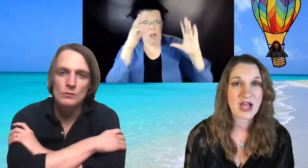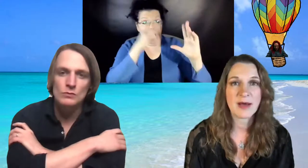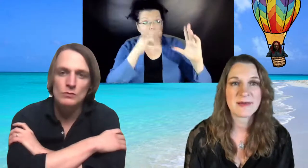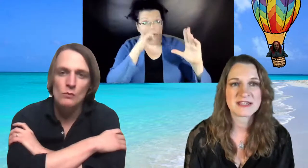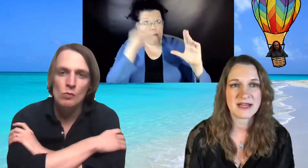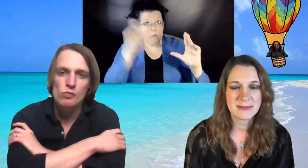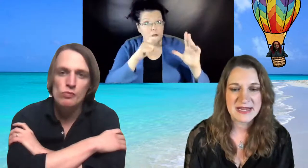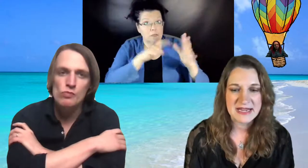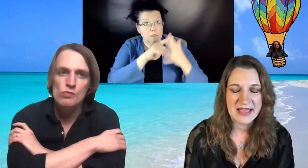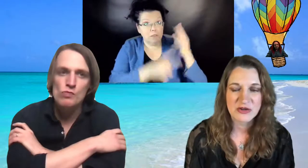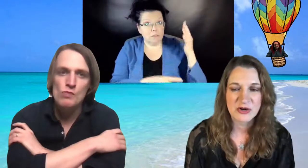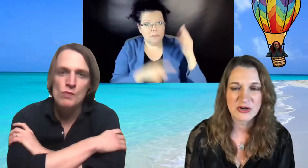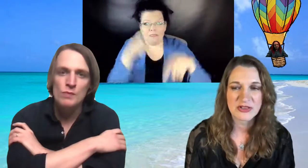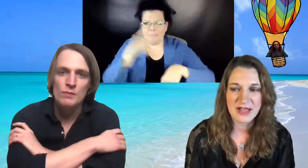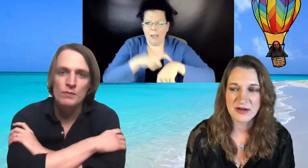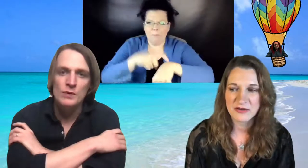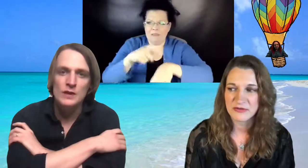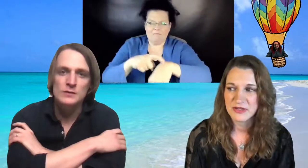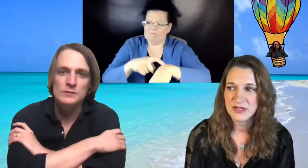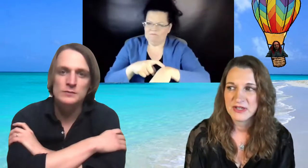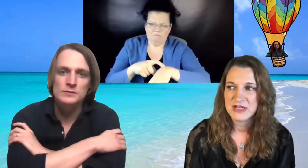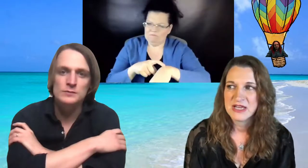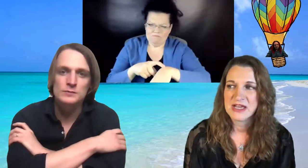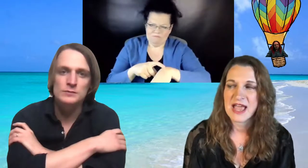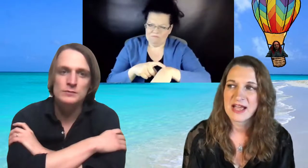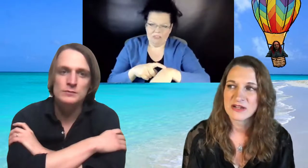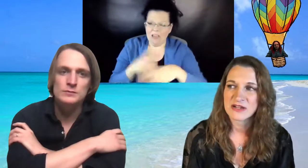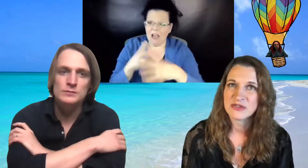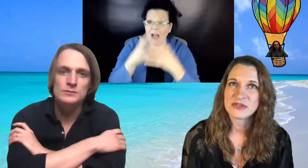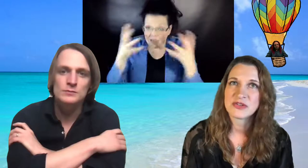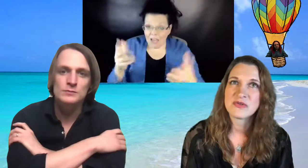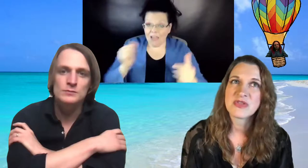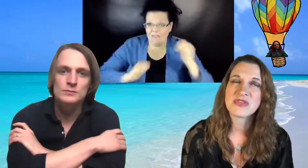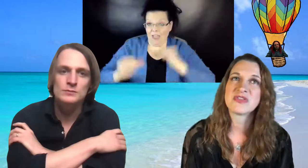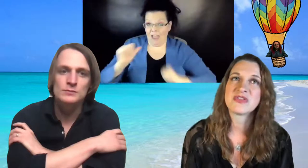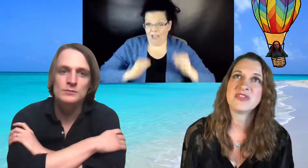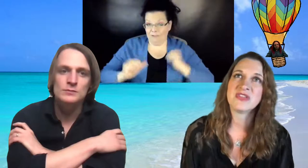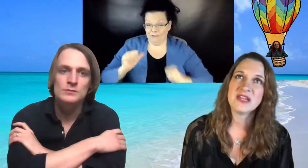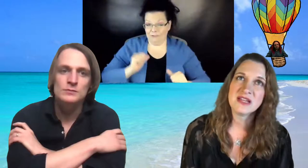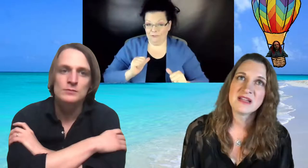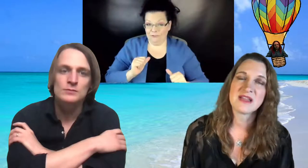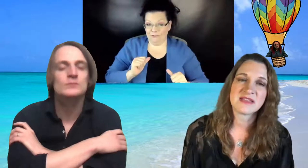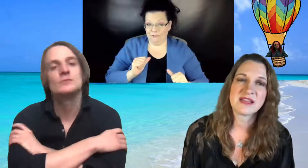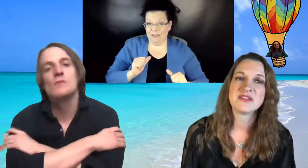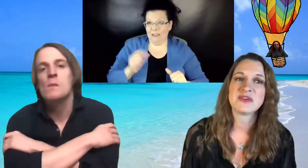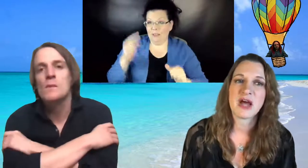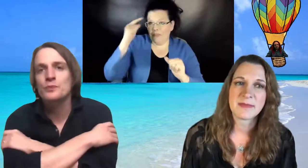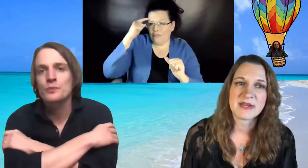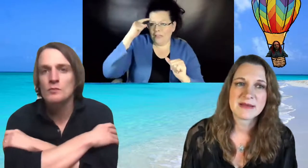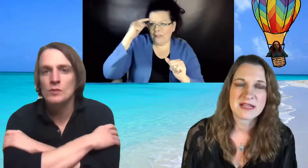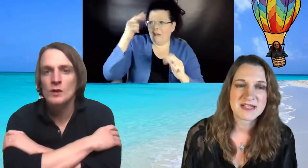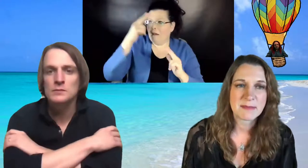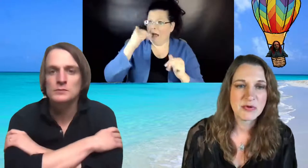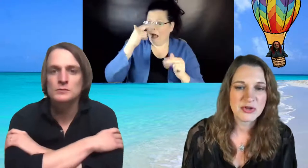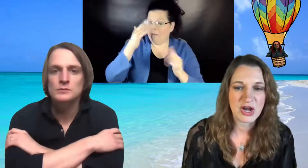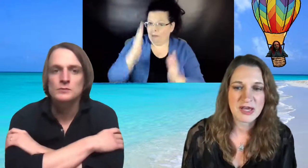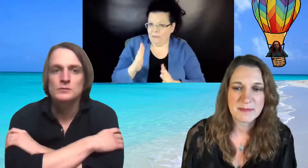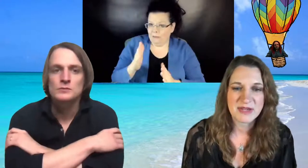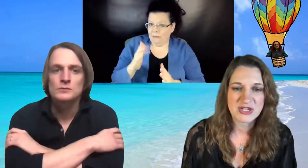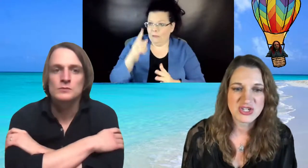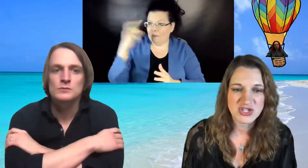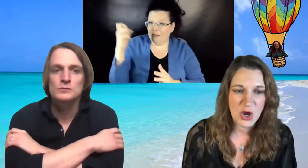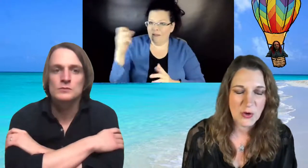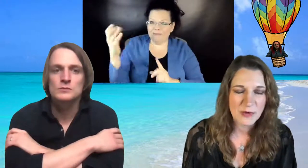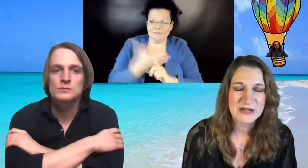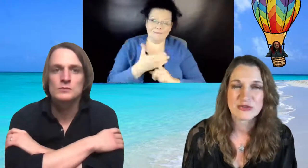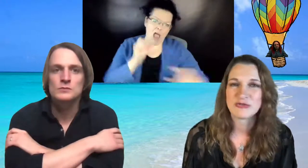have that comic timing. And there are a lot of actors who think that they do comedy because they put on a